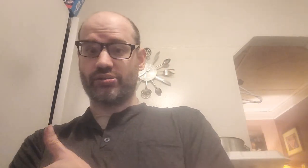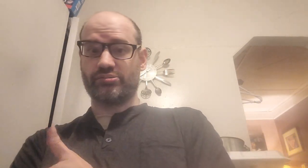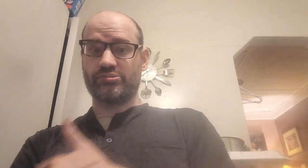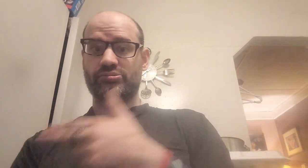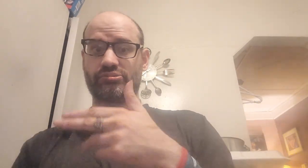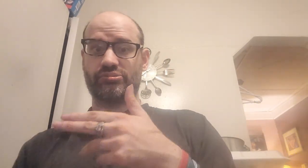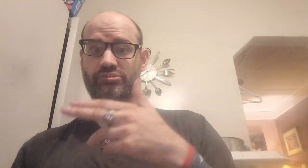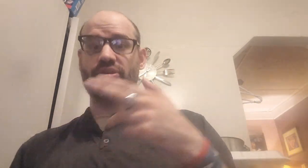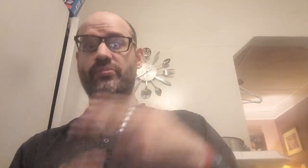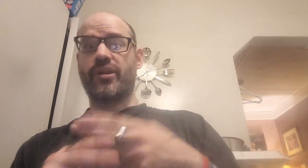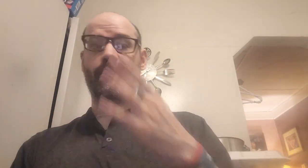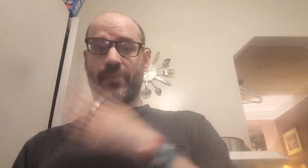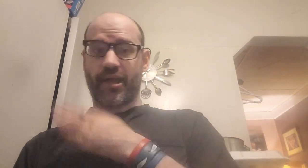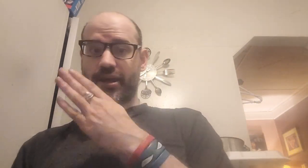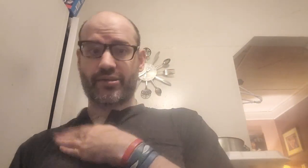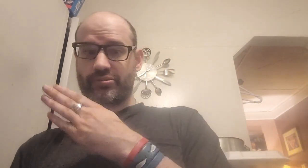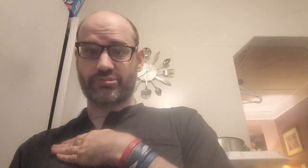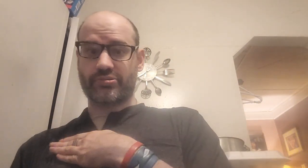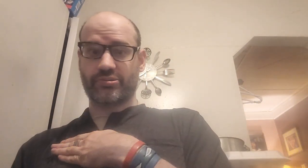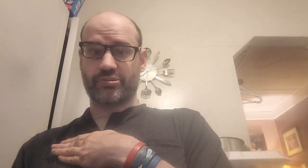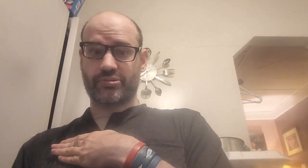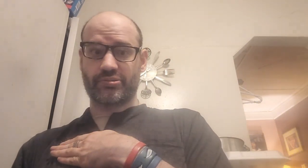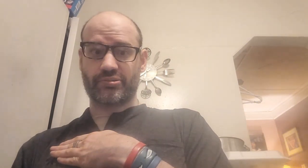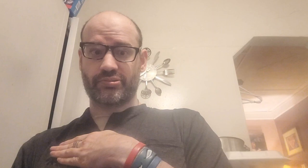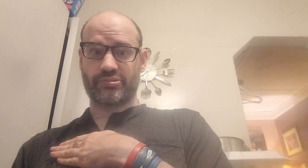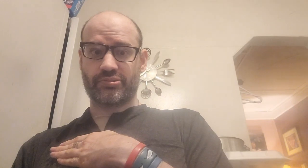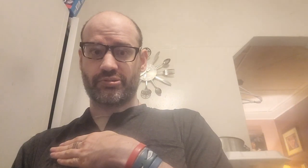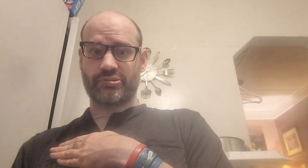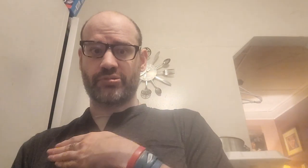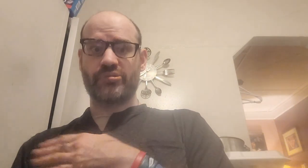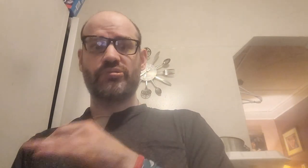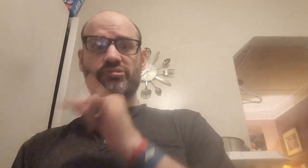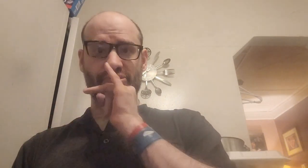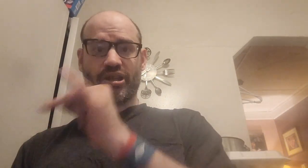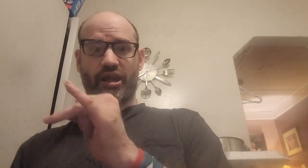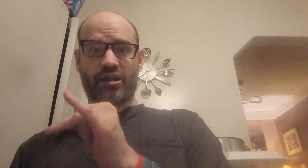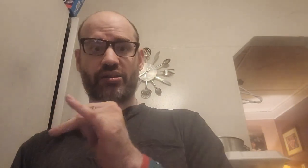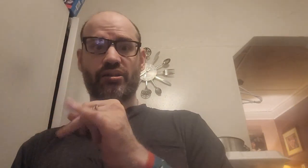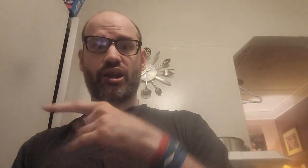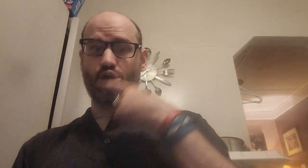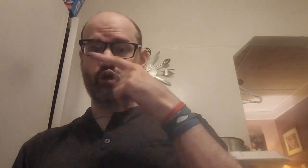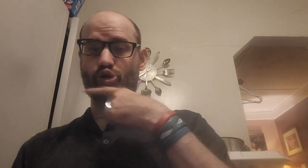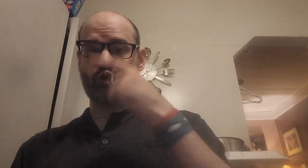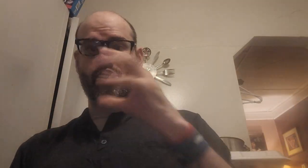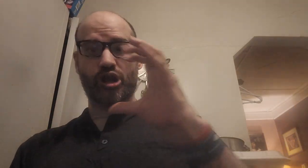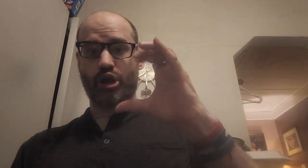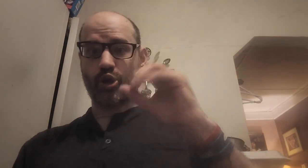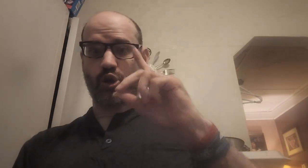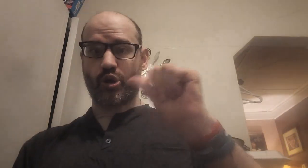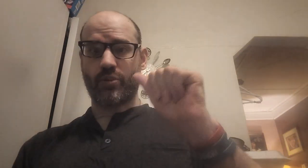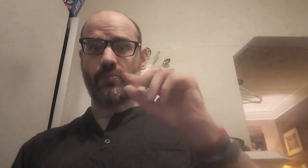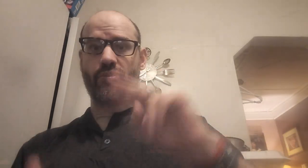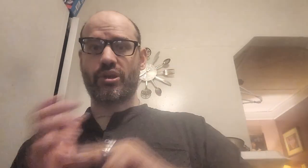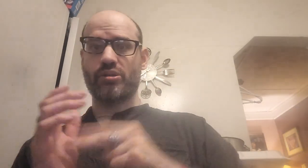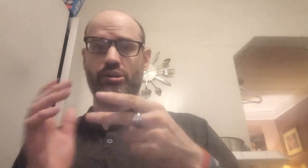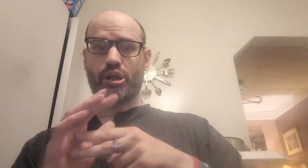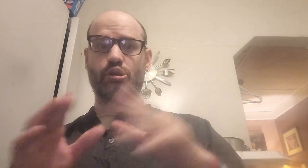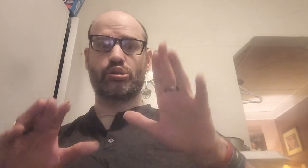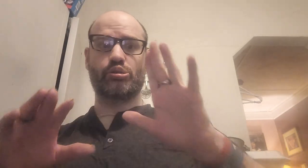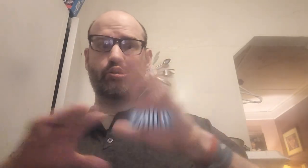One thing I'm lucky, father. I had daughter, Bailey, is hearing code, a short child